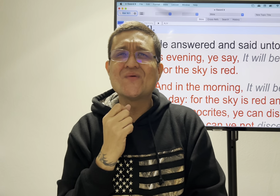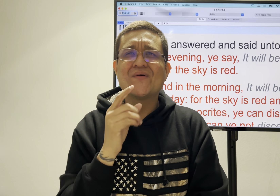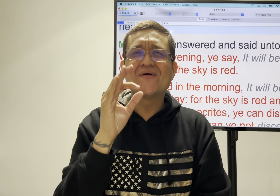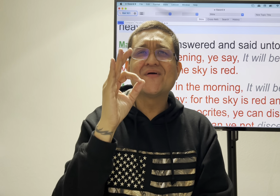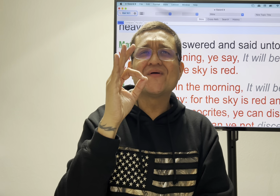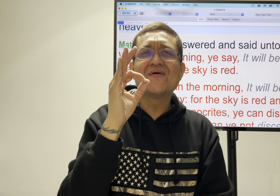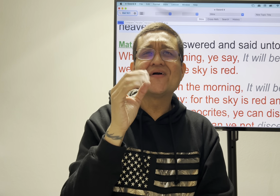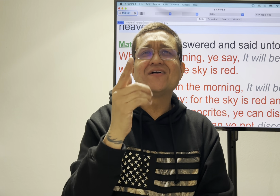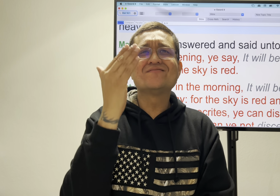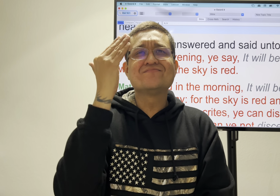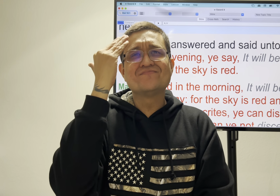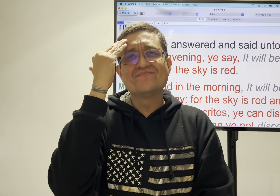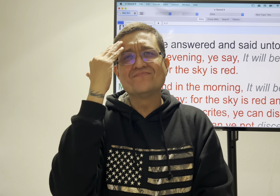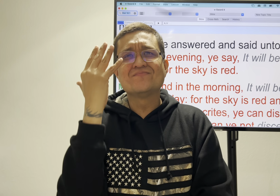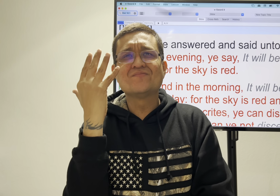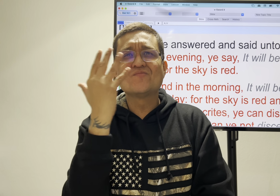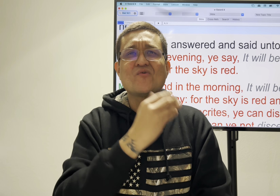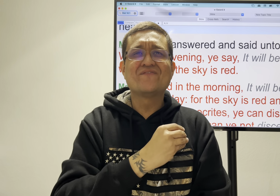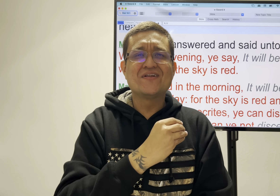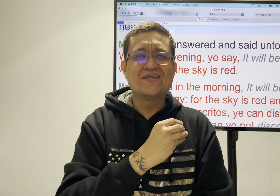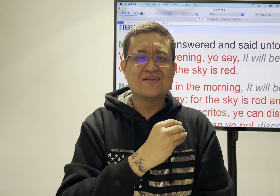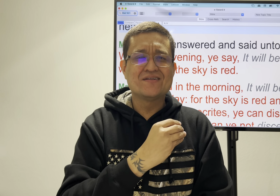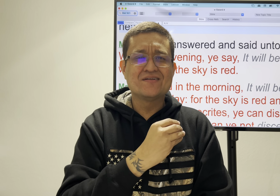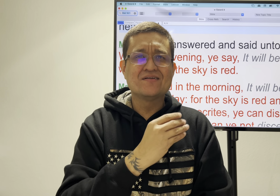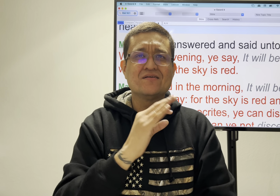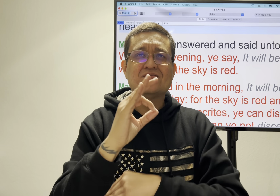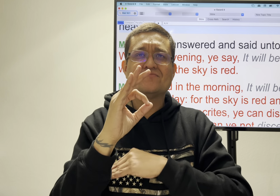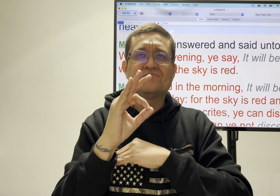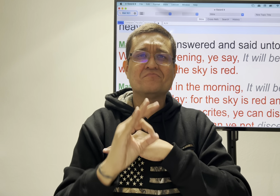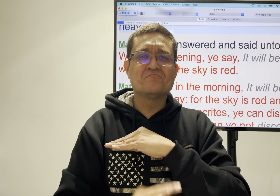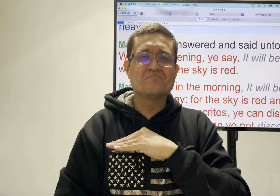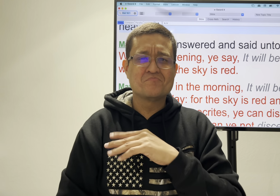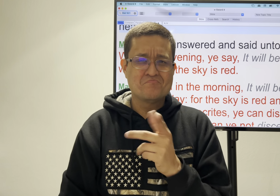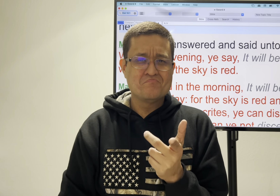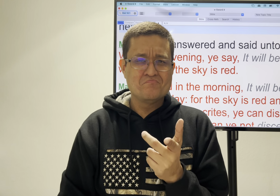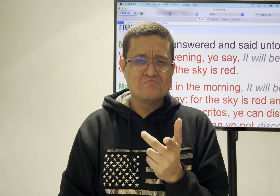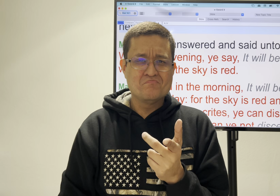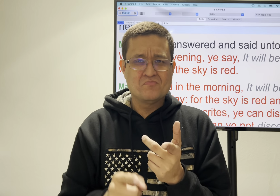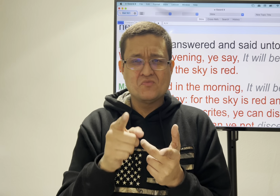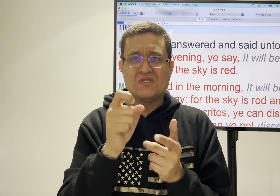You know, when the sun starts to set, it starts to turn into a beautiful reds and orange colors, the sunset.